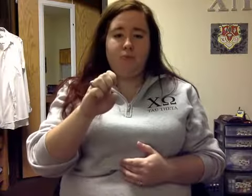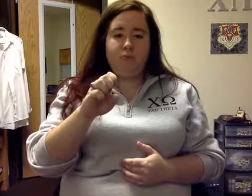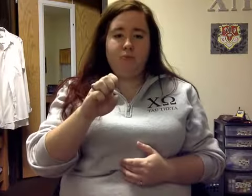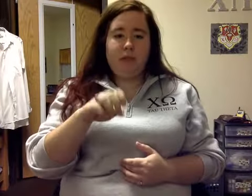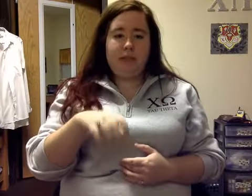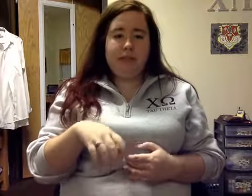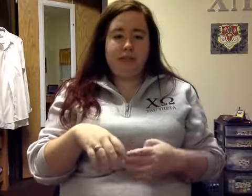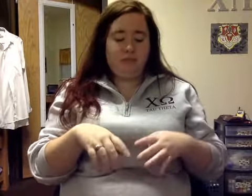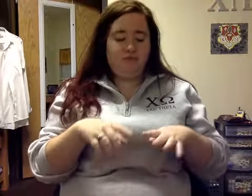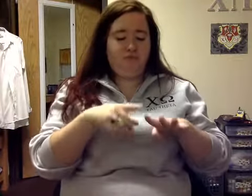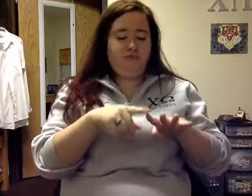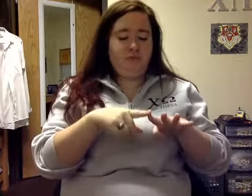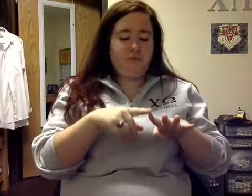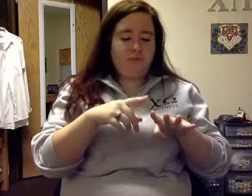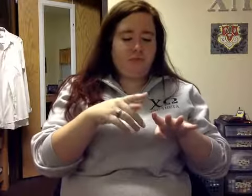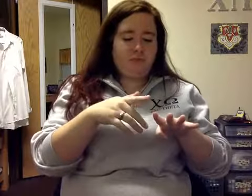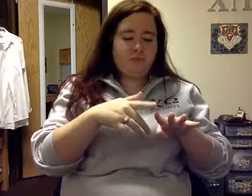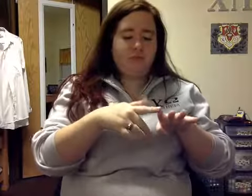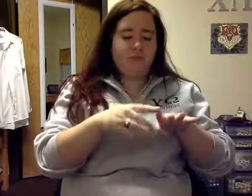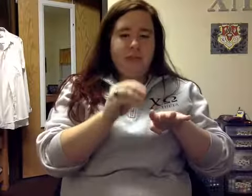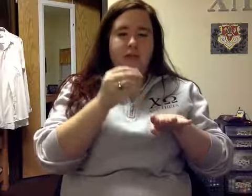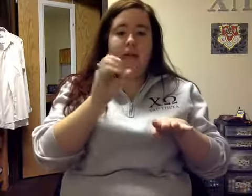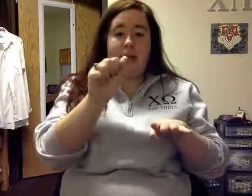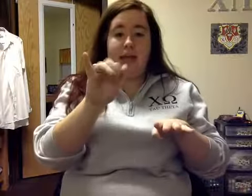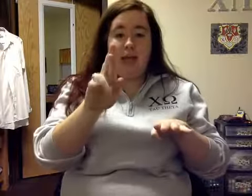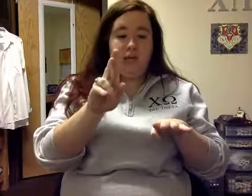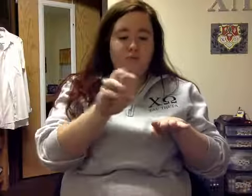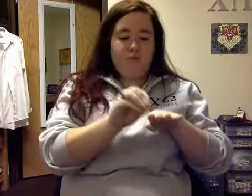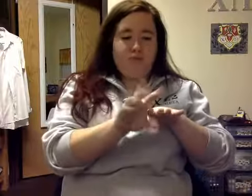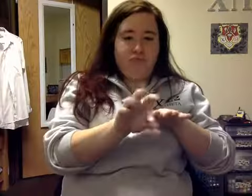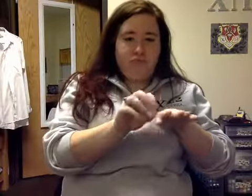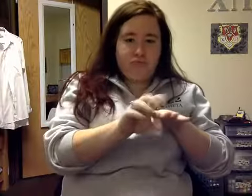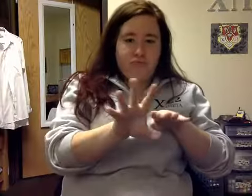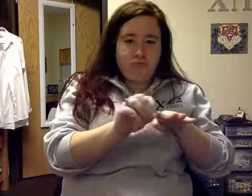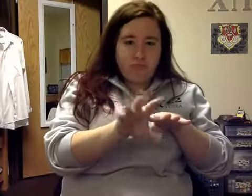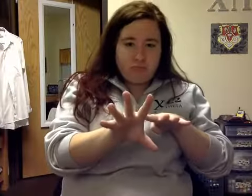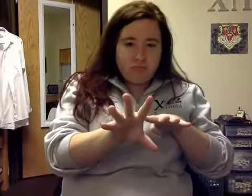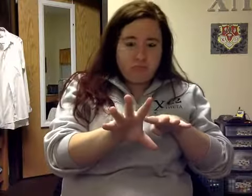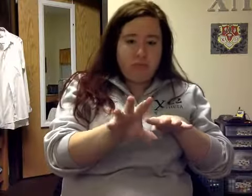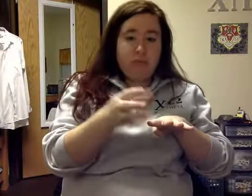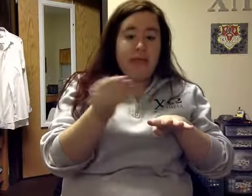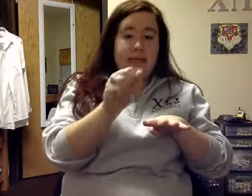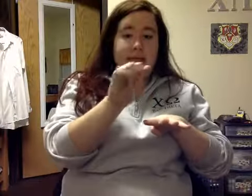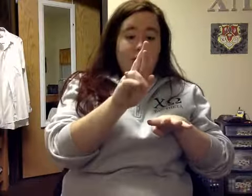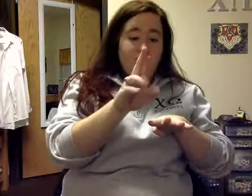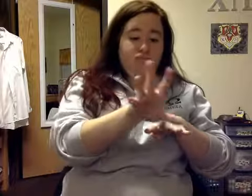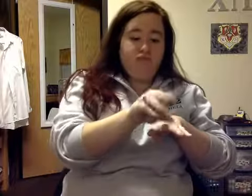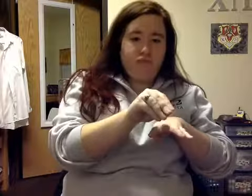also a very bright light. There is a video chip on the end of the scope. So the physician is actually watching on